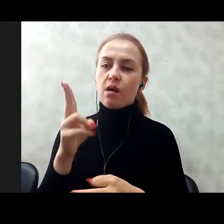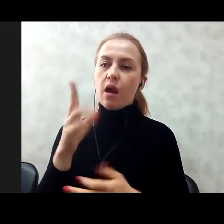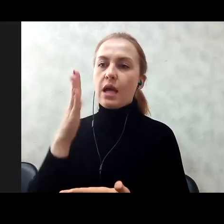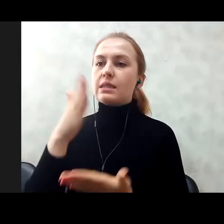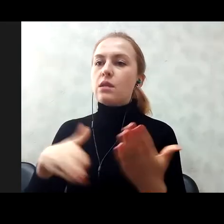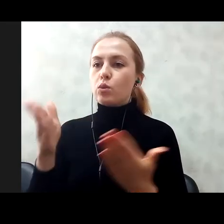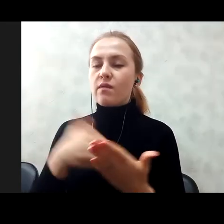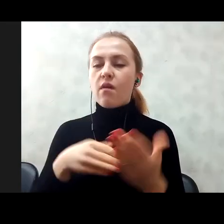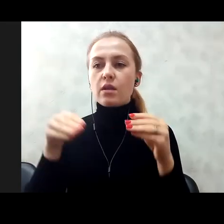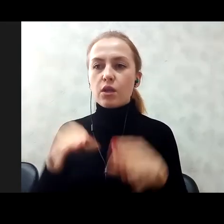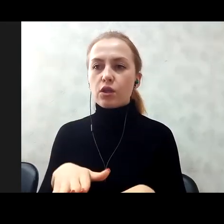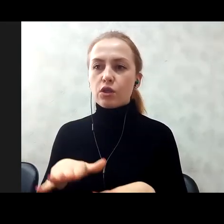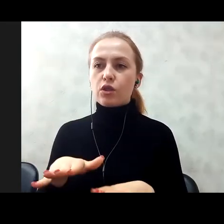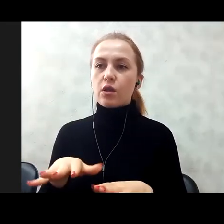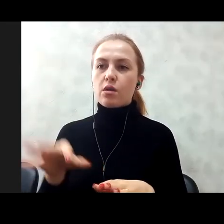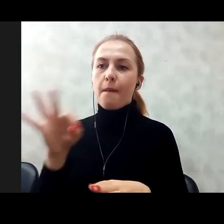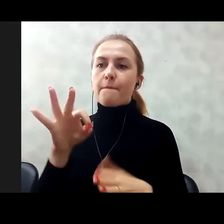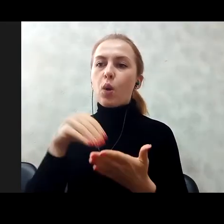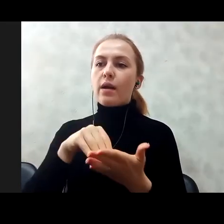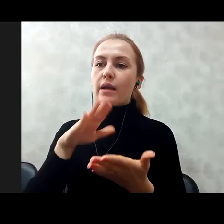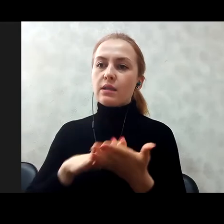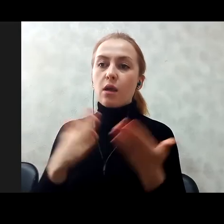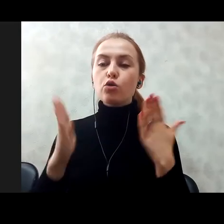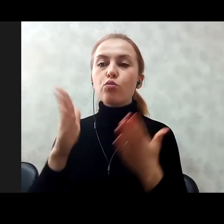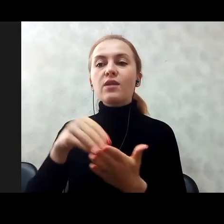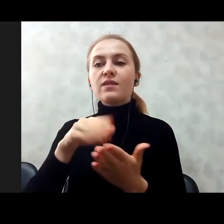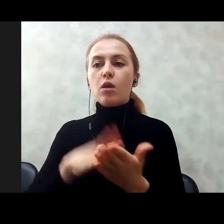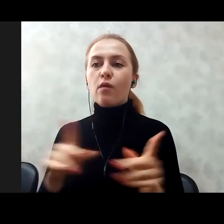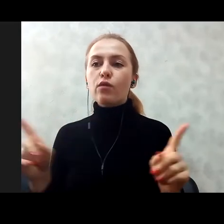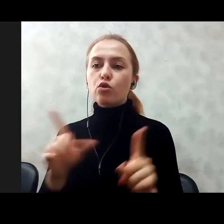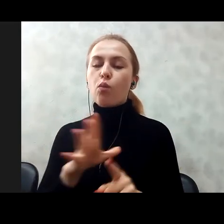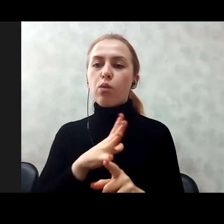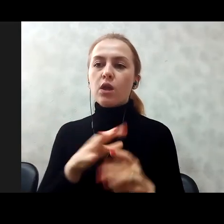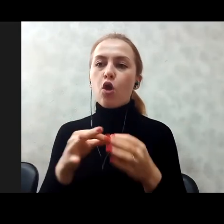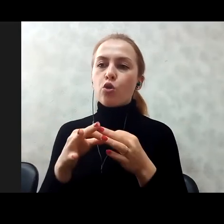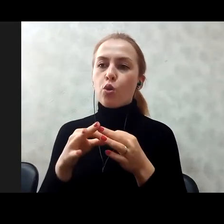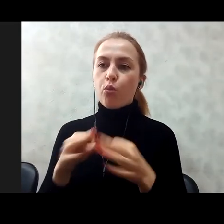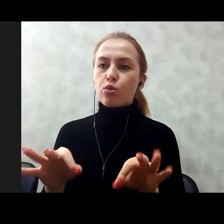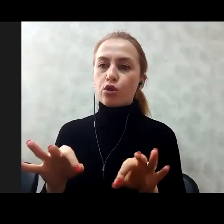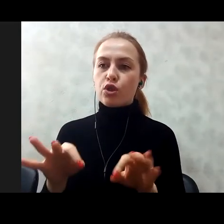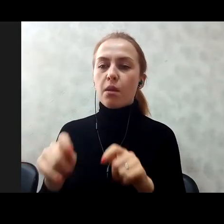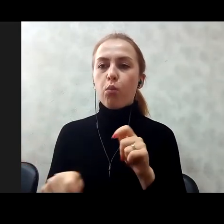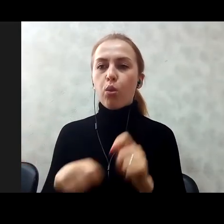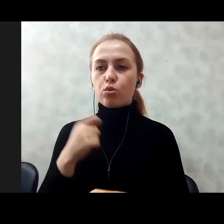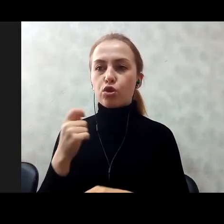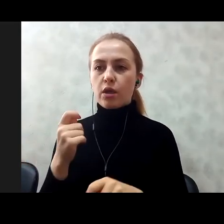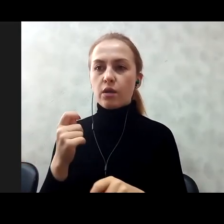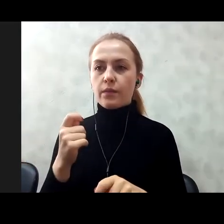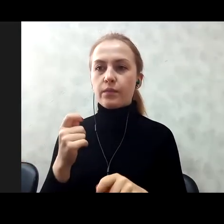disqualifying heads or members of election commission if it is established that